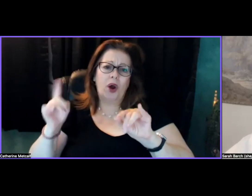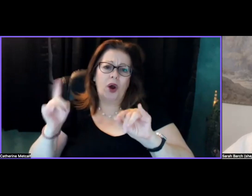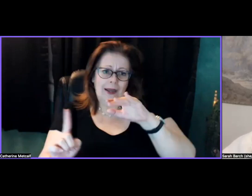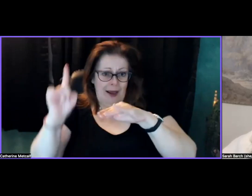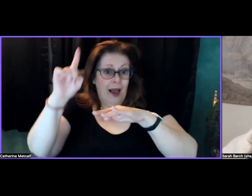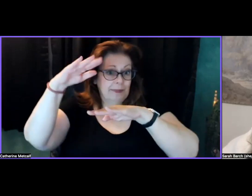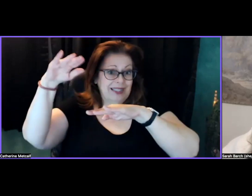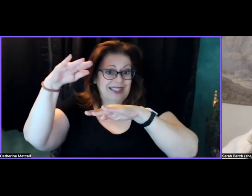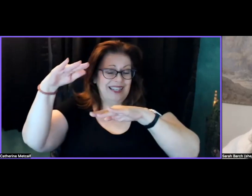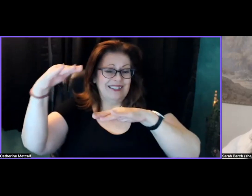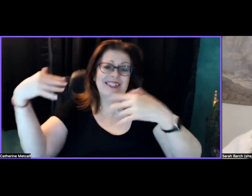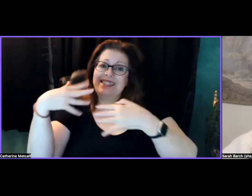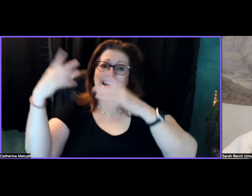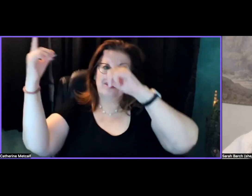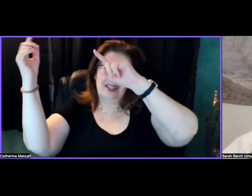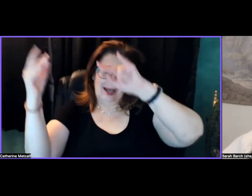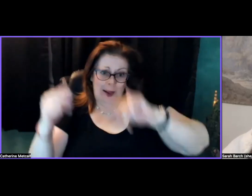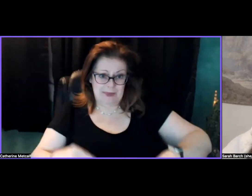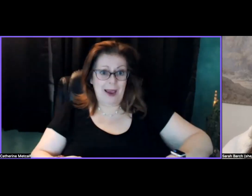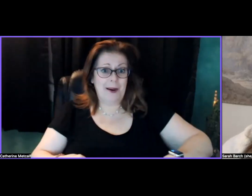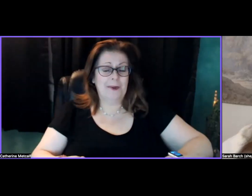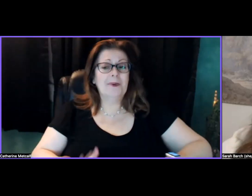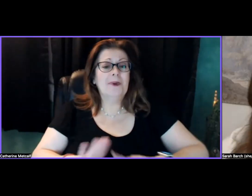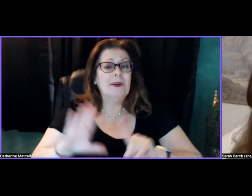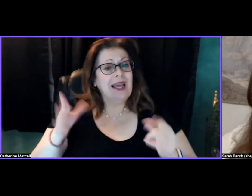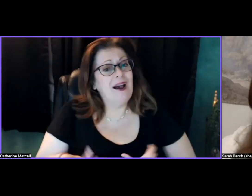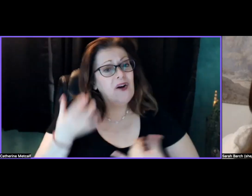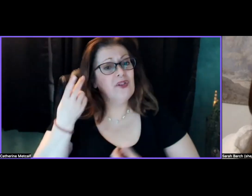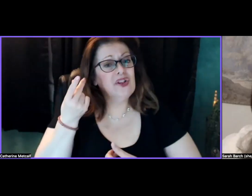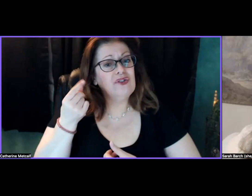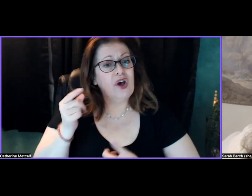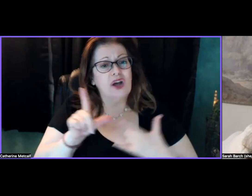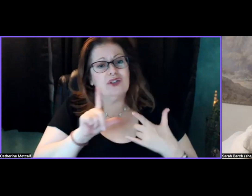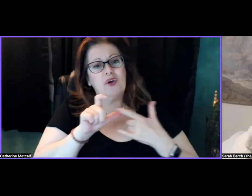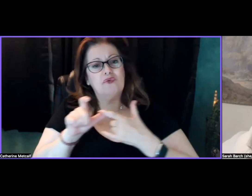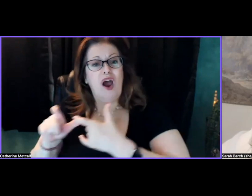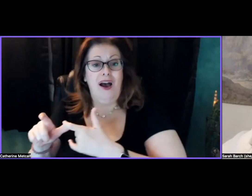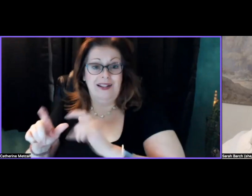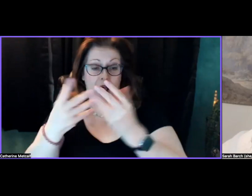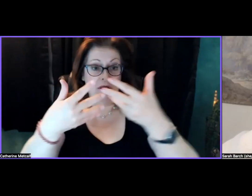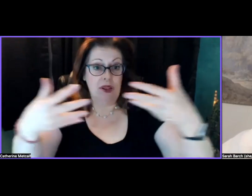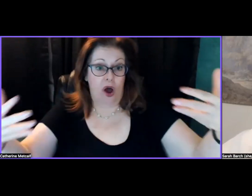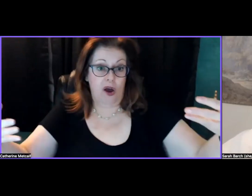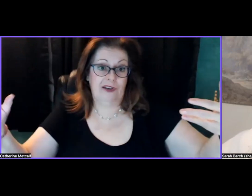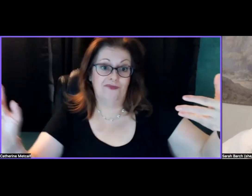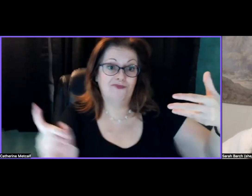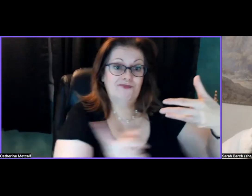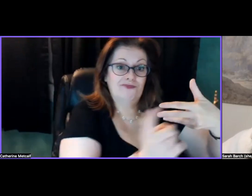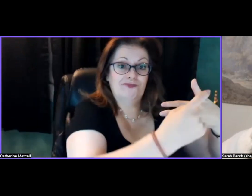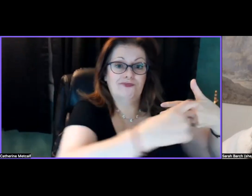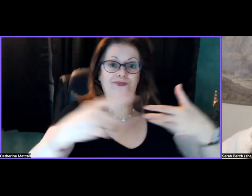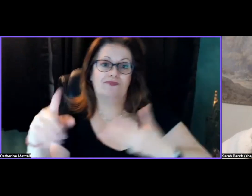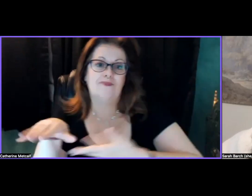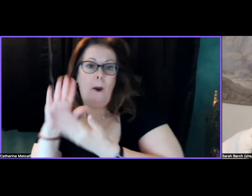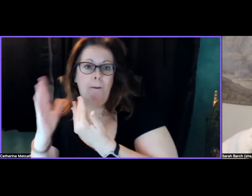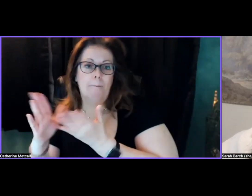scared to come down. And now the dog that runs along the fence barks at me while I wait for the yellow bus